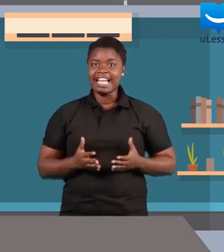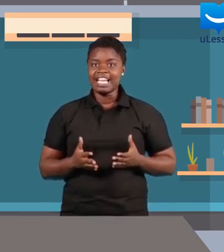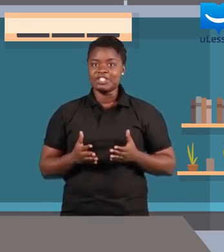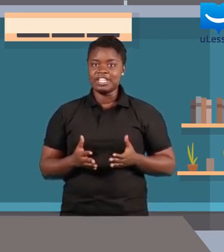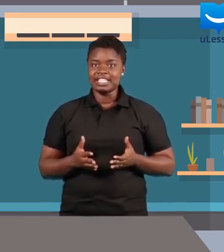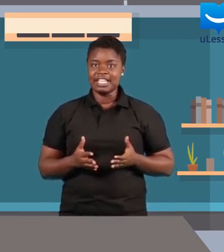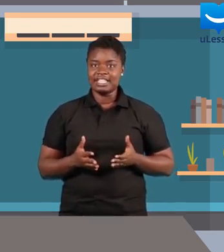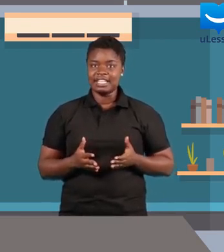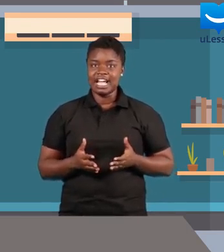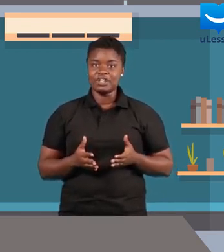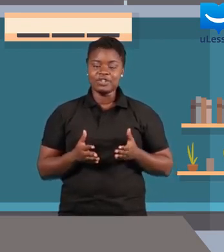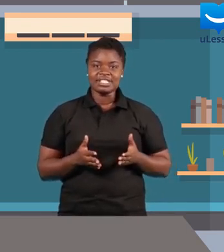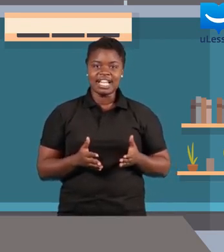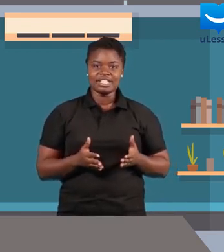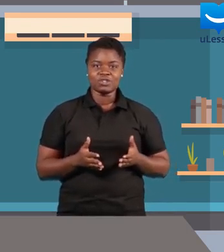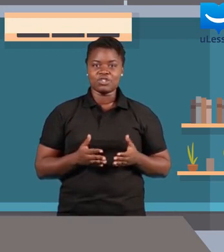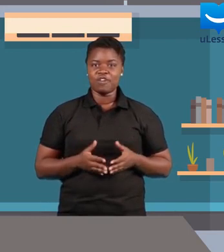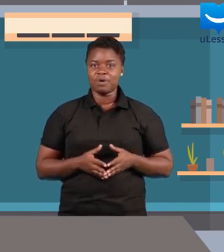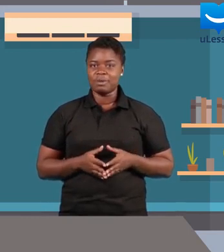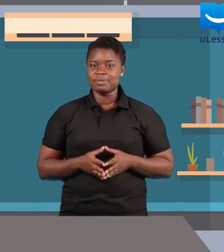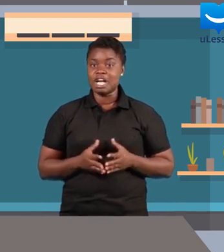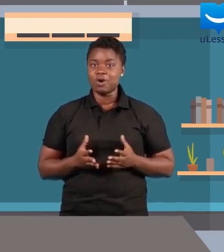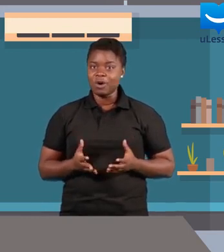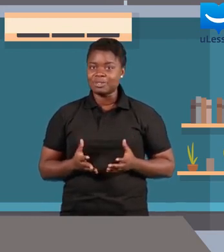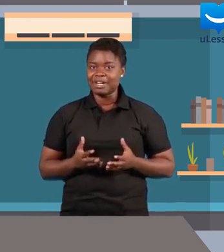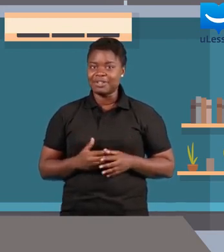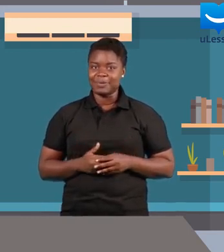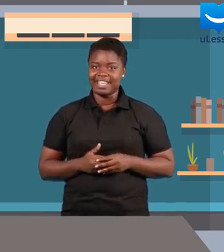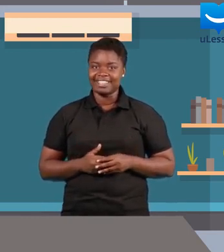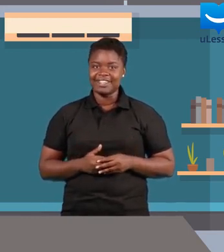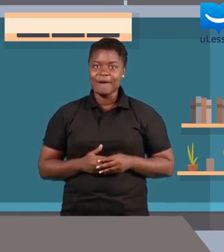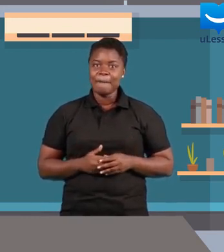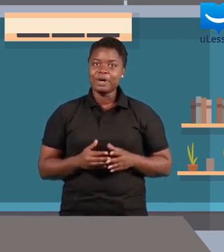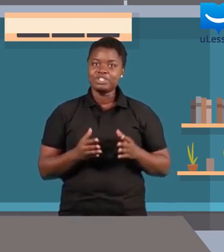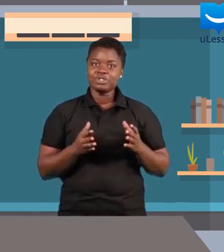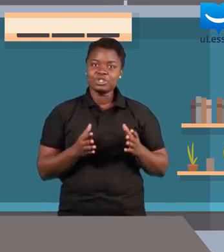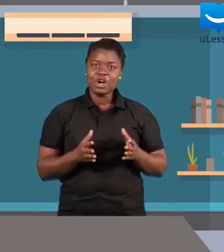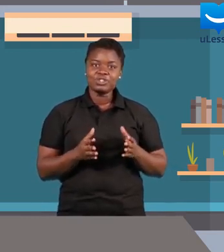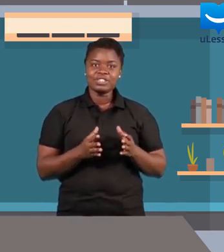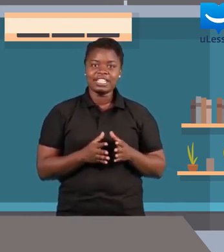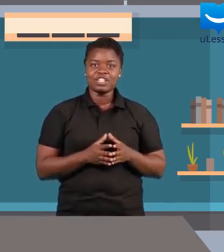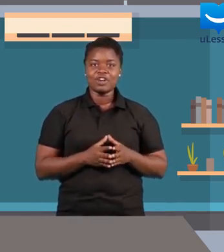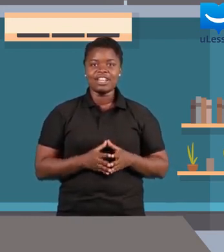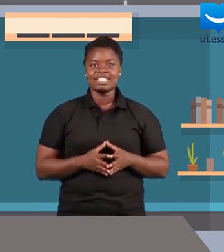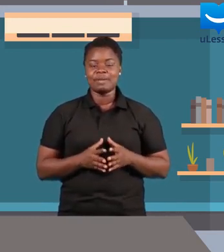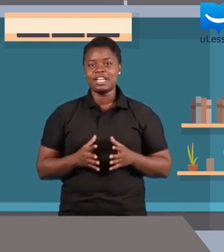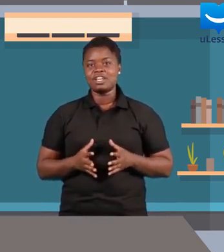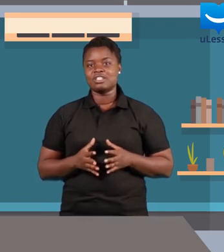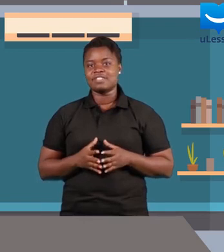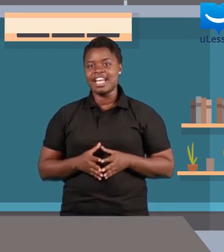highly educated in and use science to solve problems are called, by the way. But you sure do need the knowledge and methods of